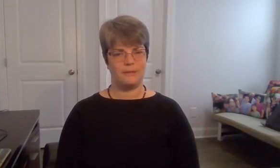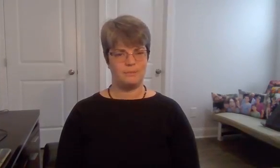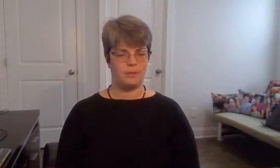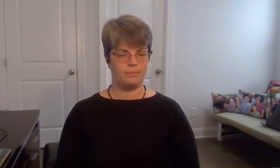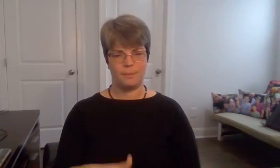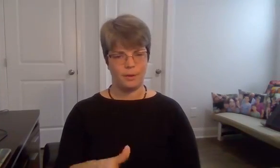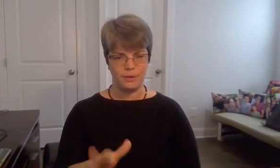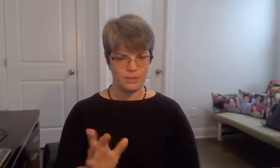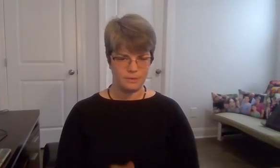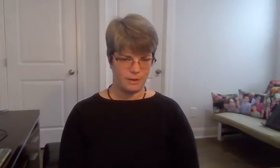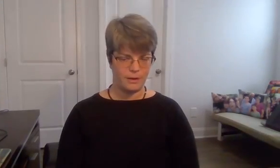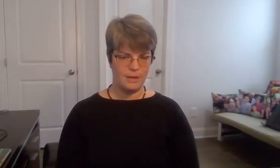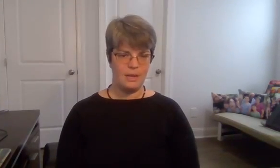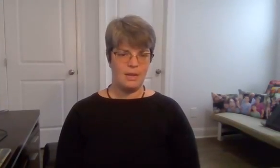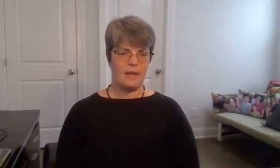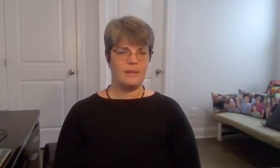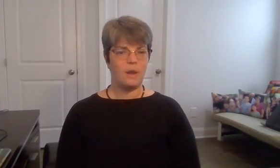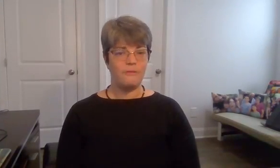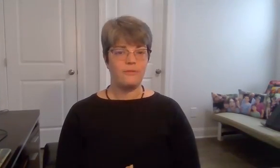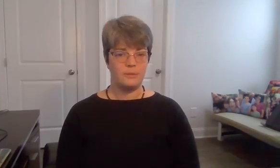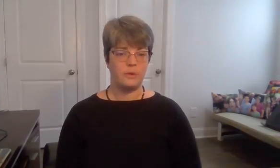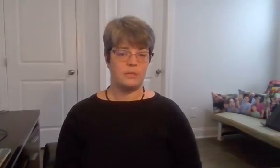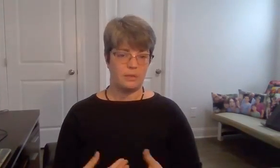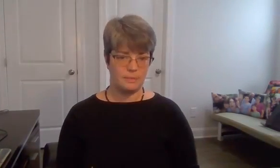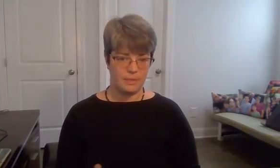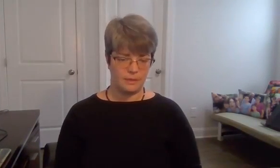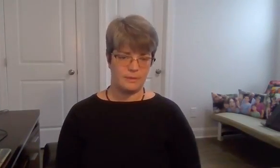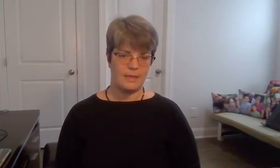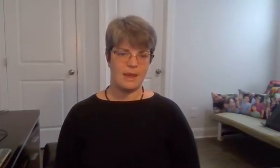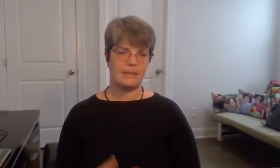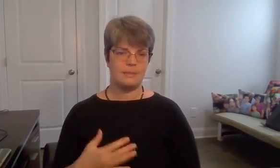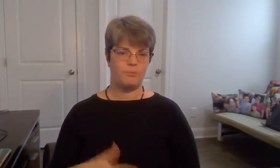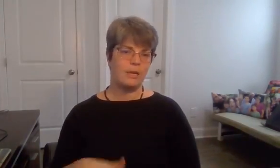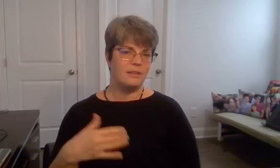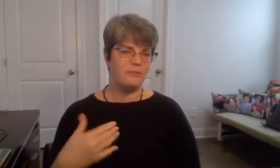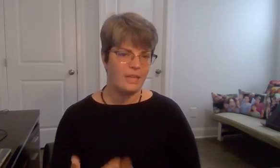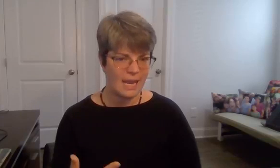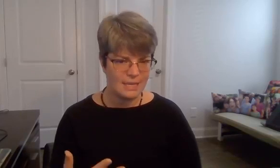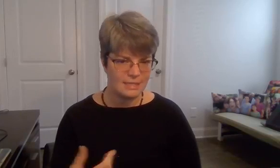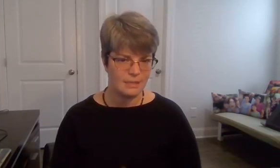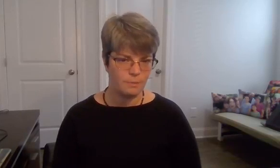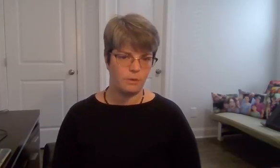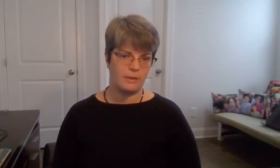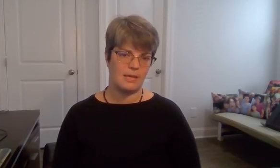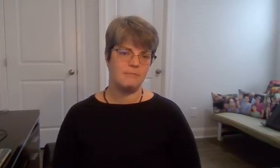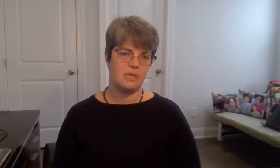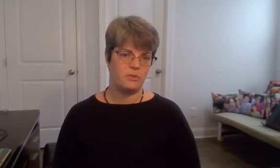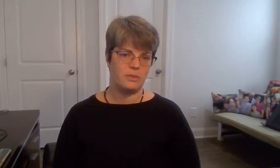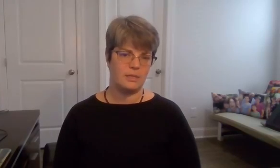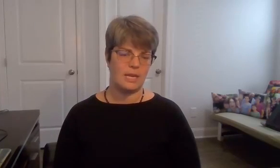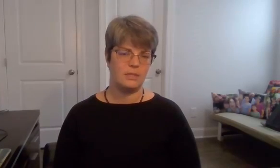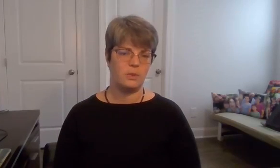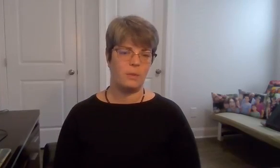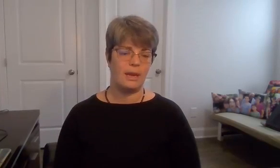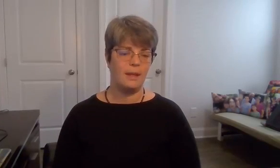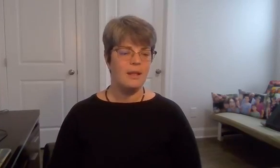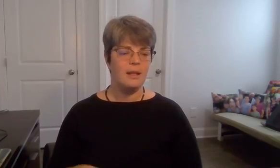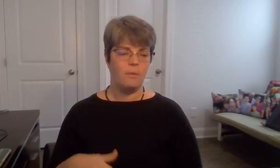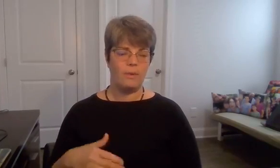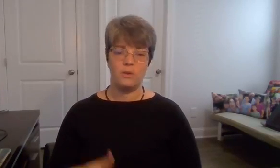Put a couple oranges, whatever. And then wait for them to express themselves. That expressive gaze is a perfect time to introduce a sign. So when they're